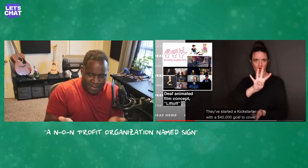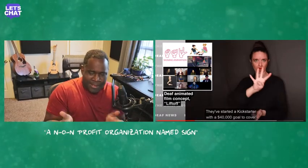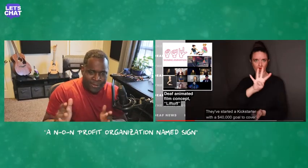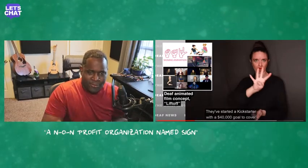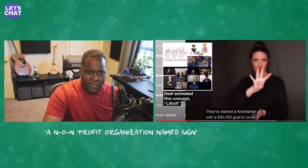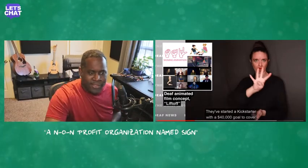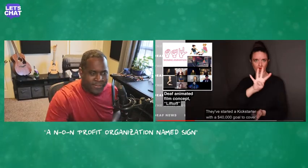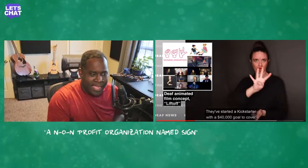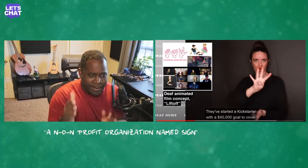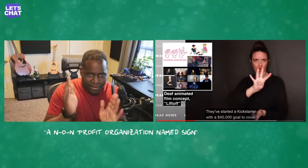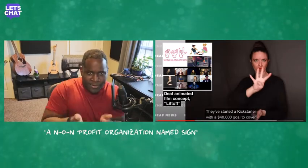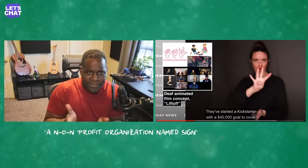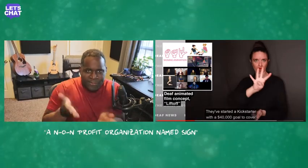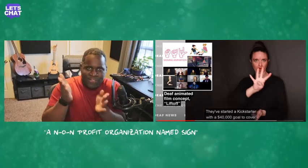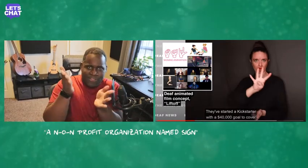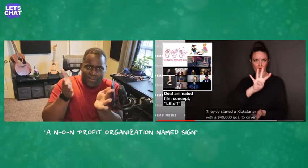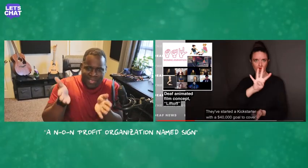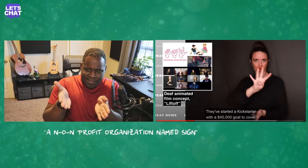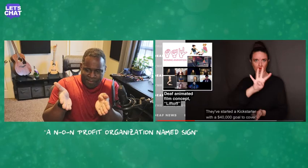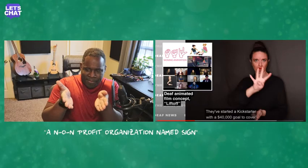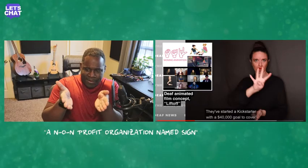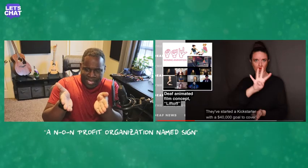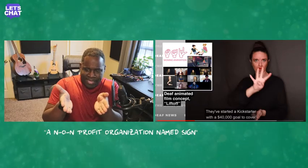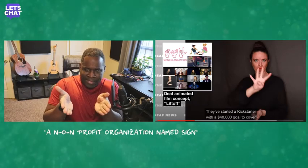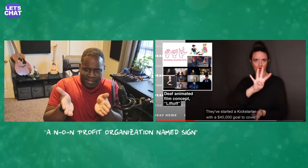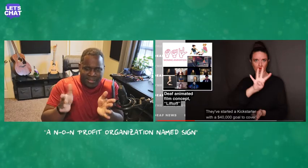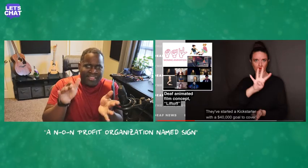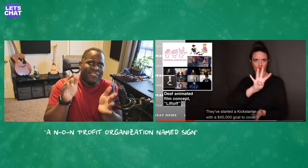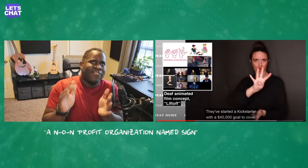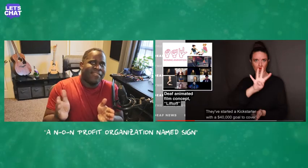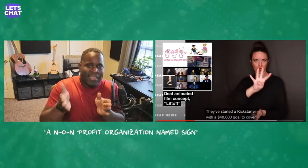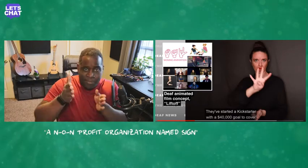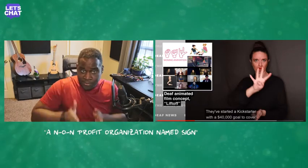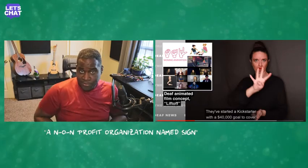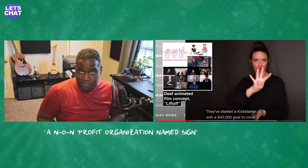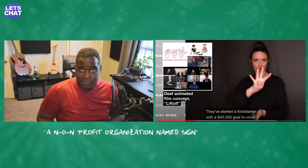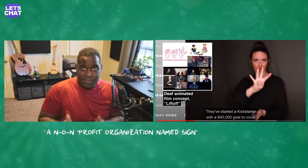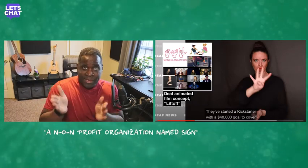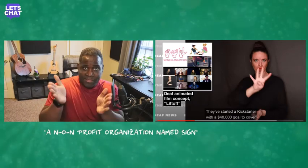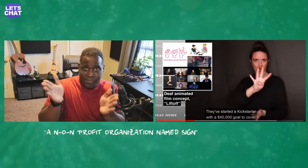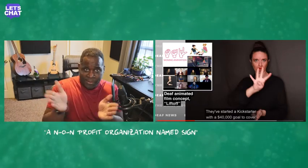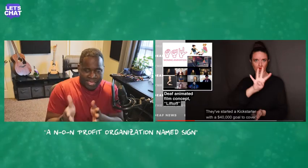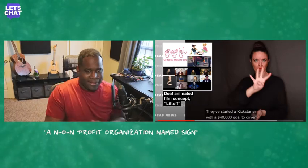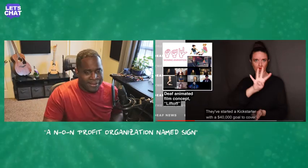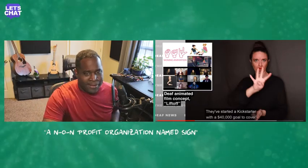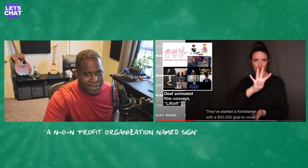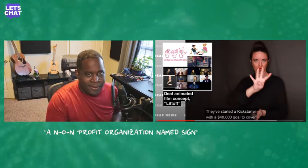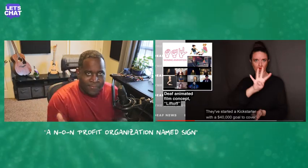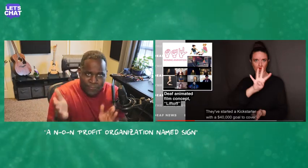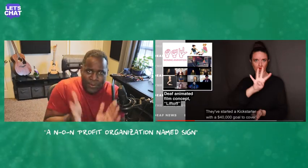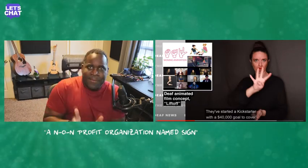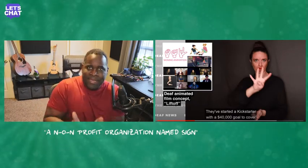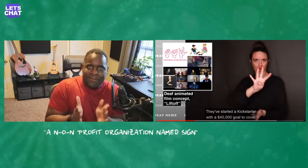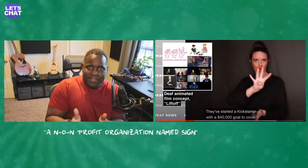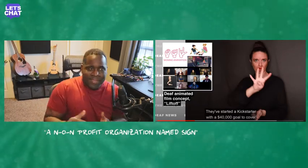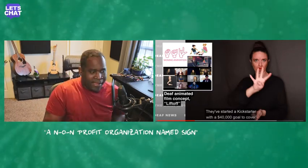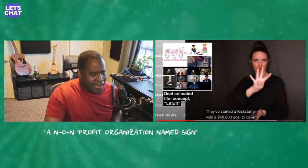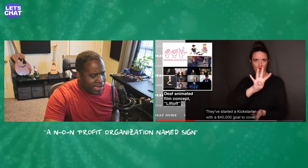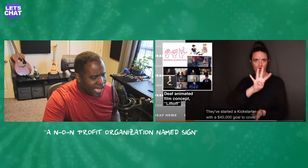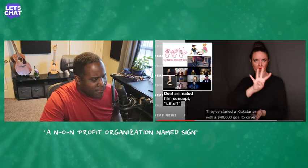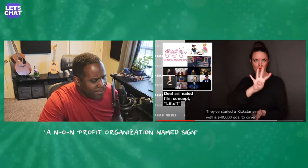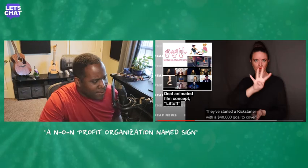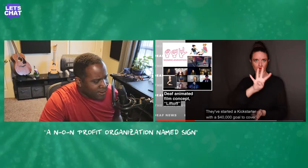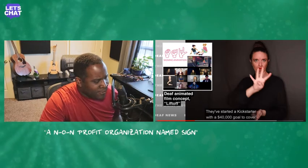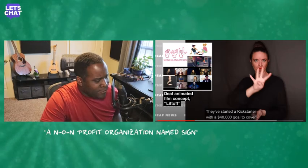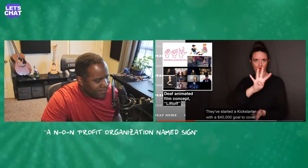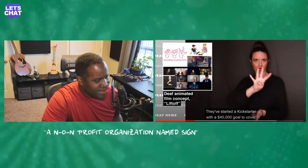Kickstart thing. She's saying person, but she means more like, she's not saying person, she means more like framing of a thing.